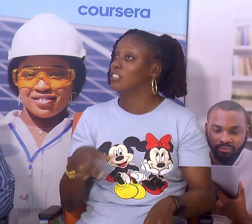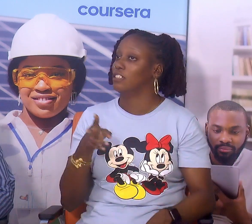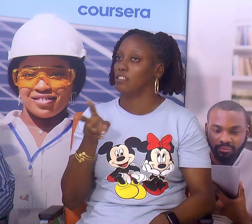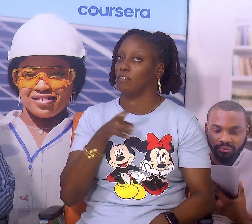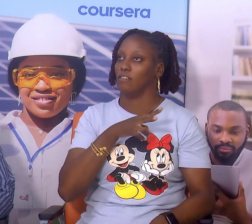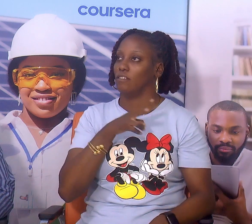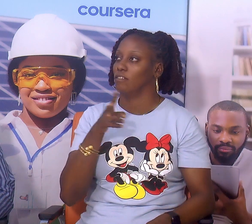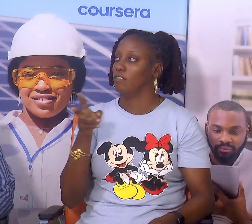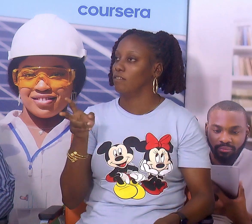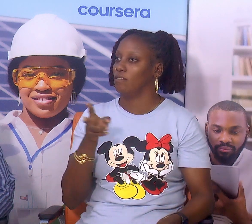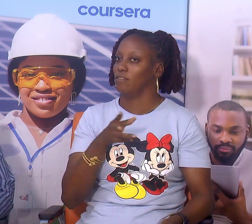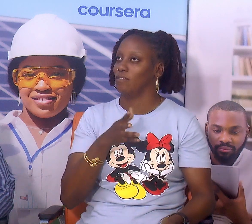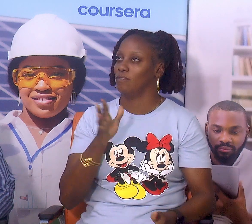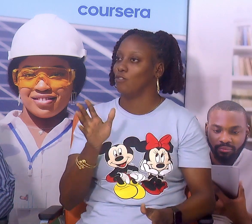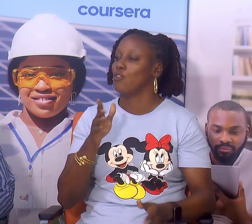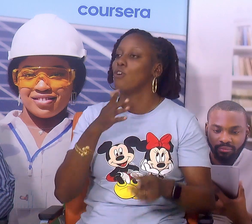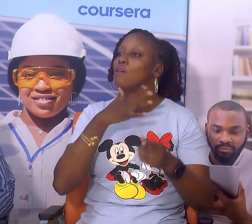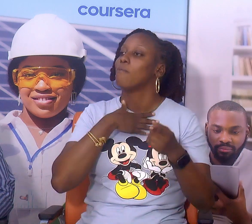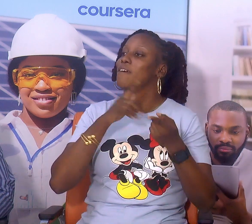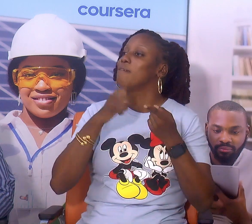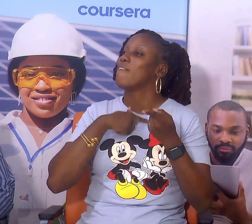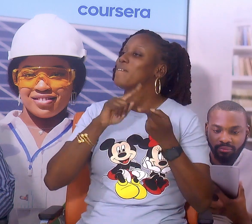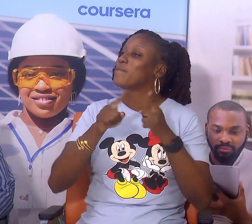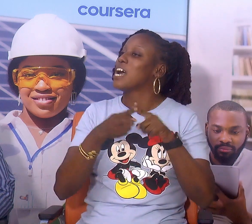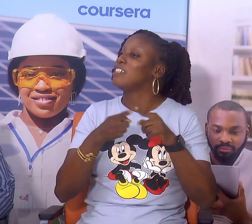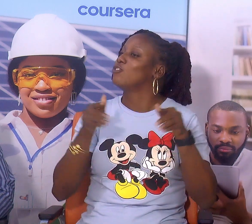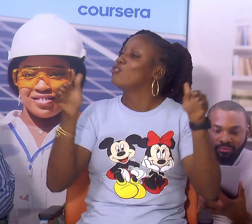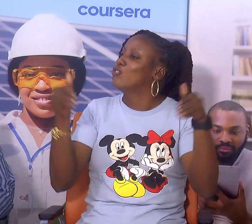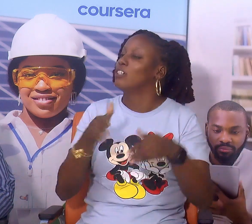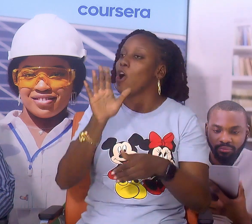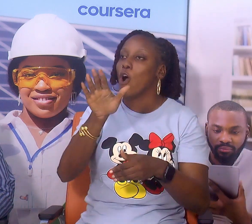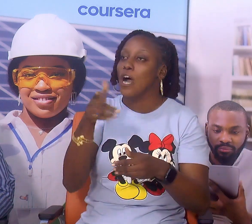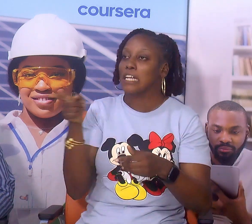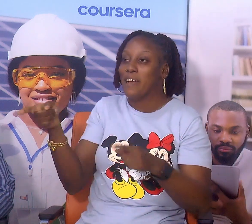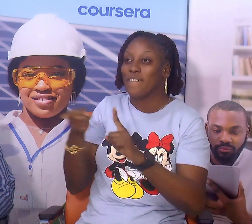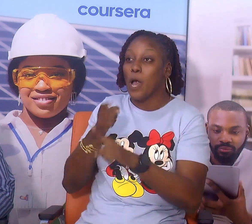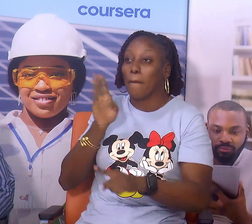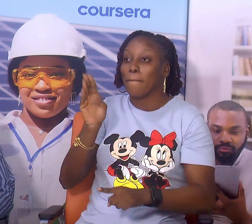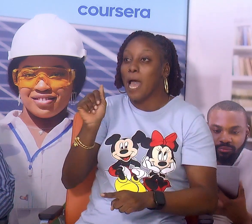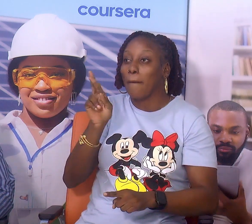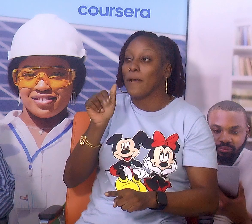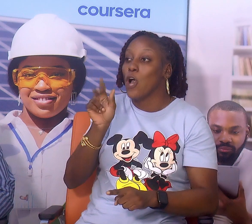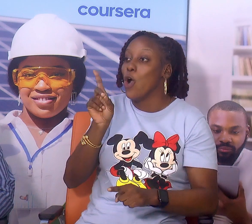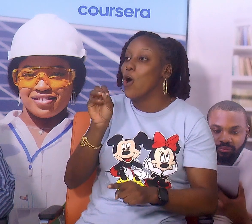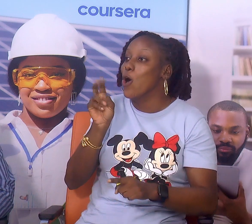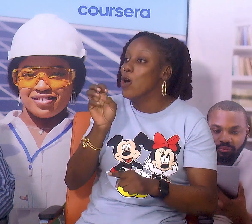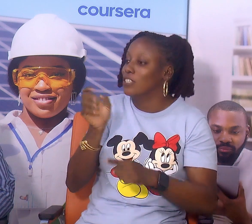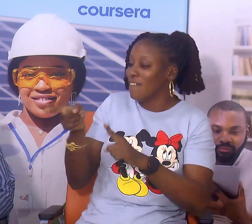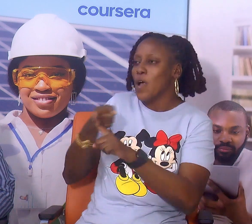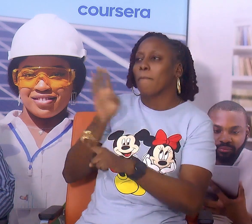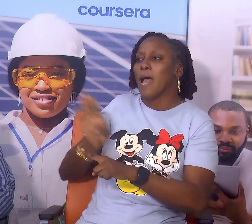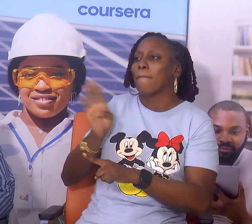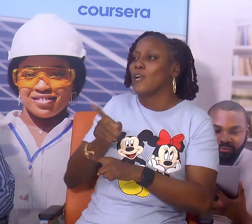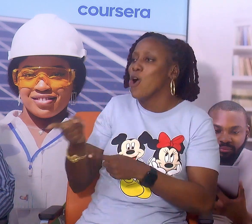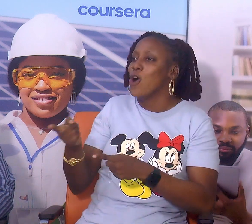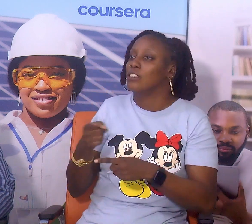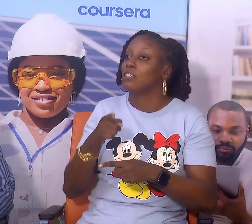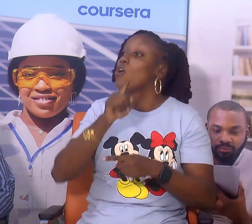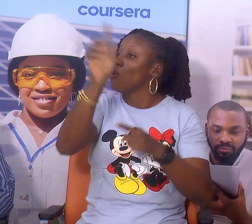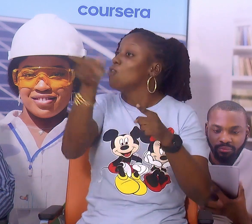signing fast. I was lost at what they were trying to sign. And then my friend was